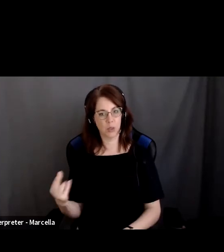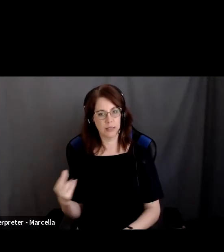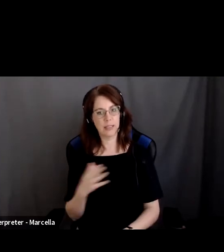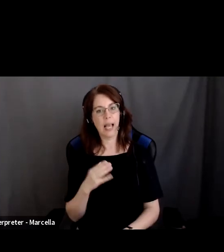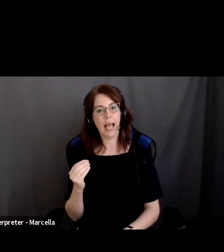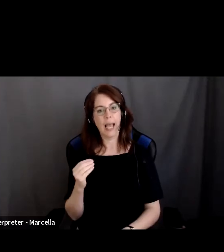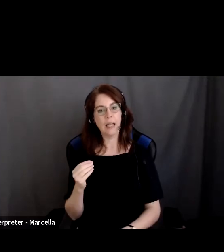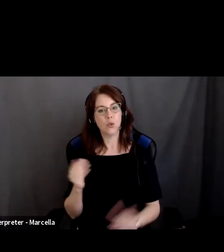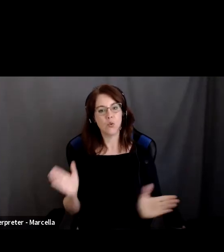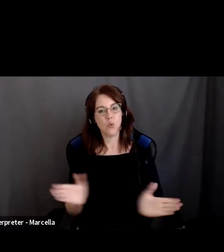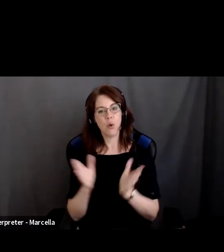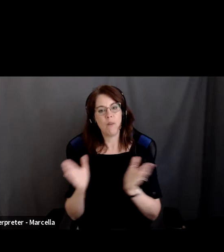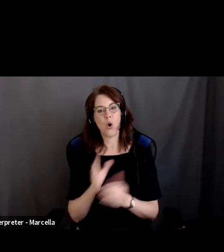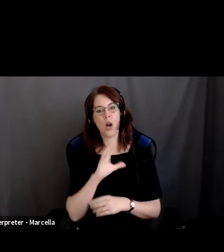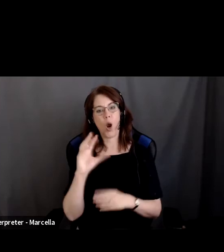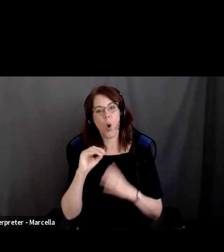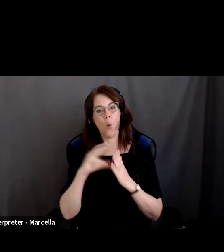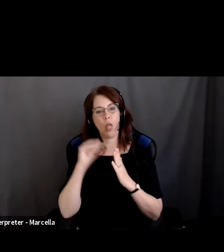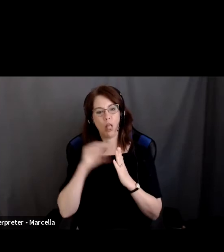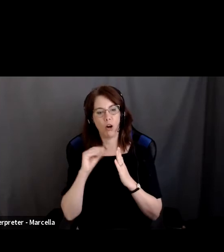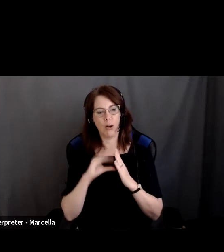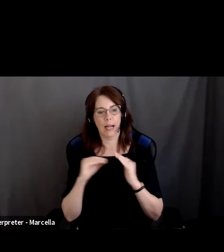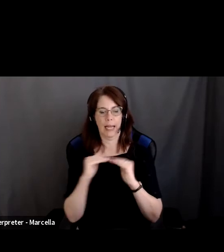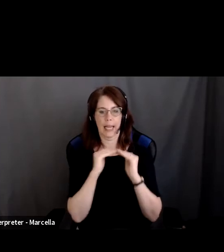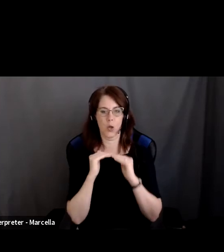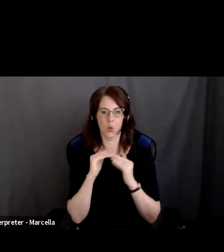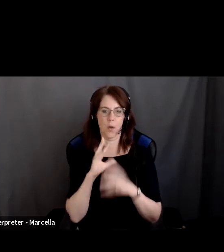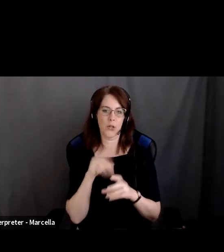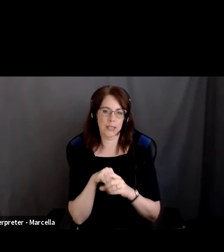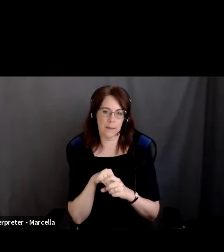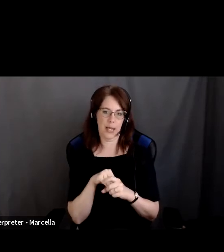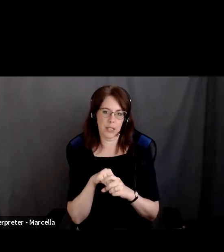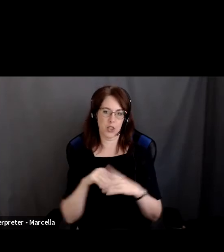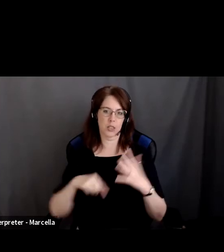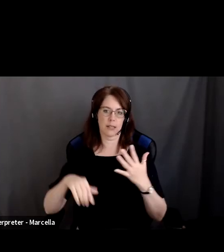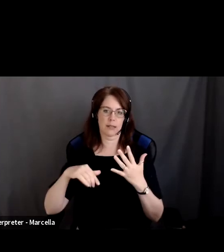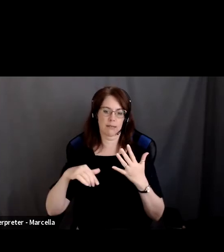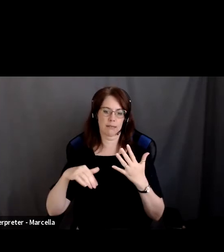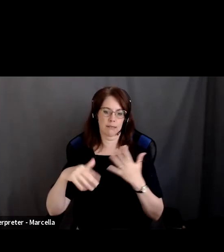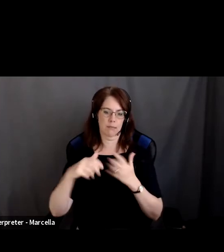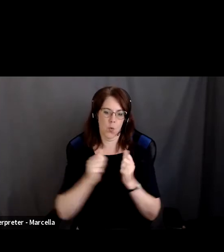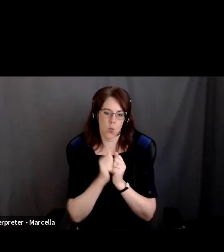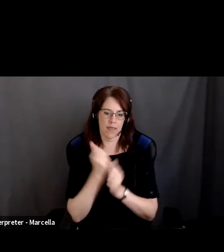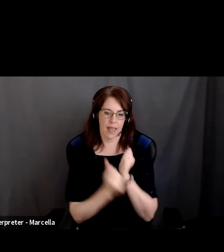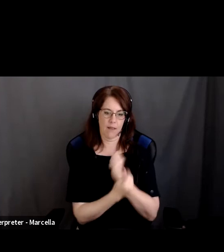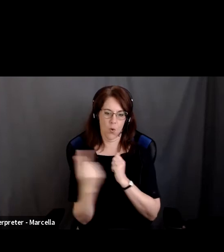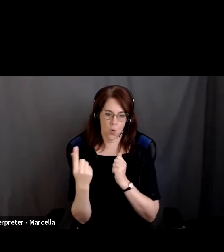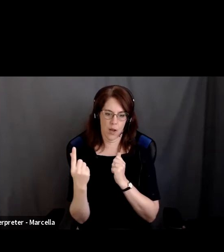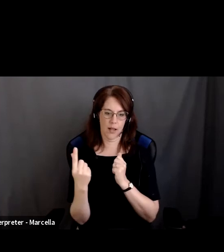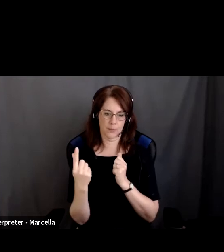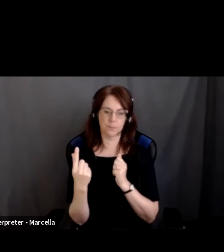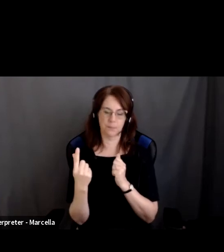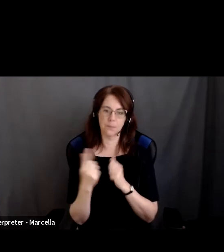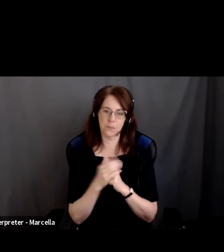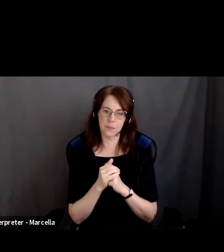to promote co-learning and equal participation among everyone that's involved